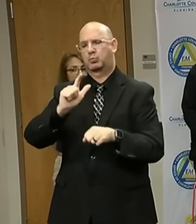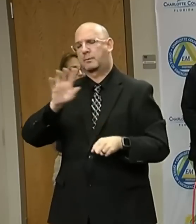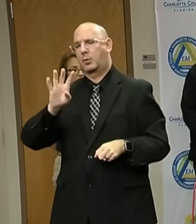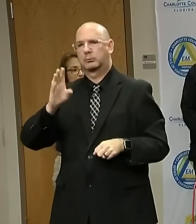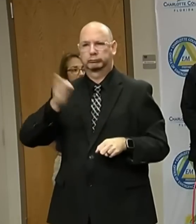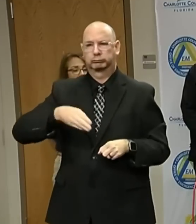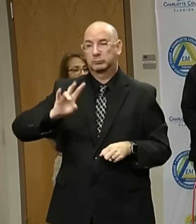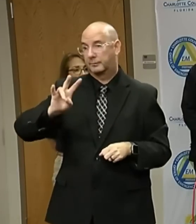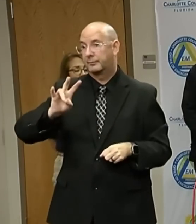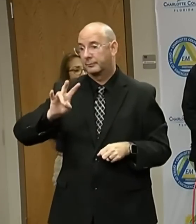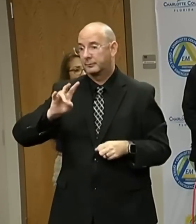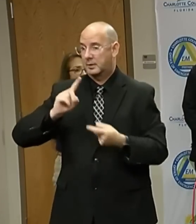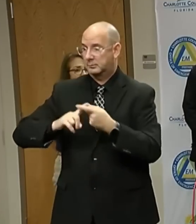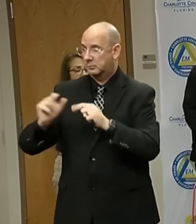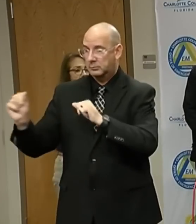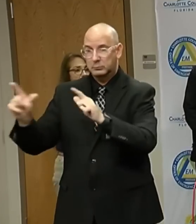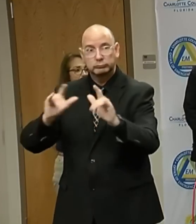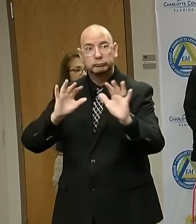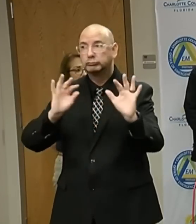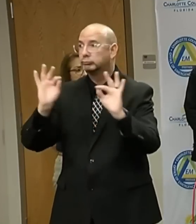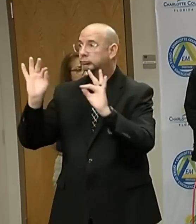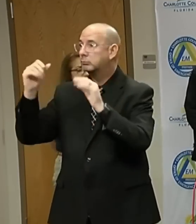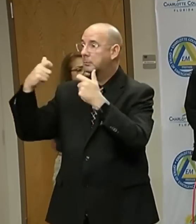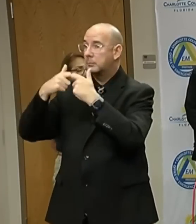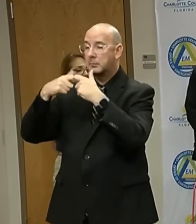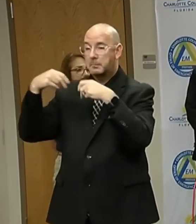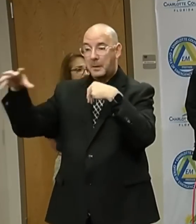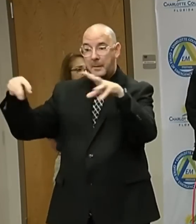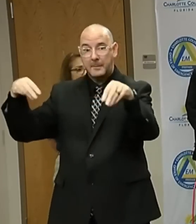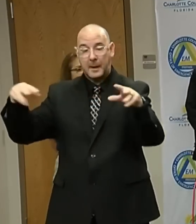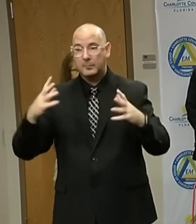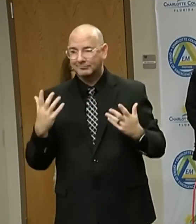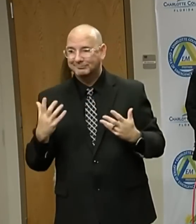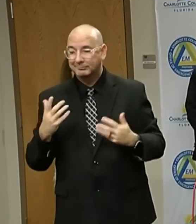on. Again, as the governor said, not our first